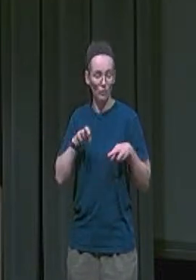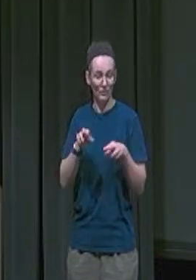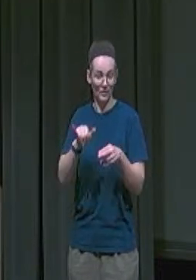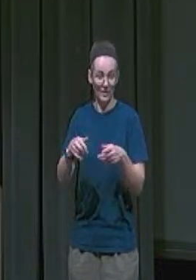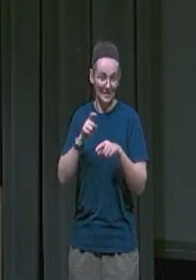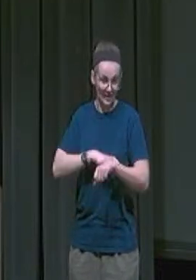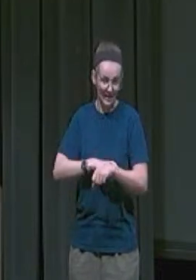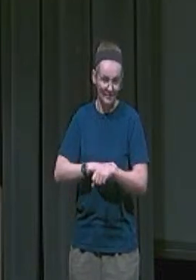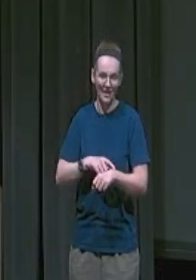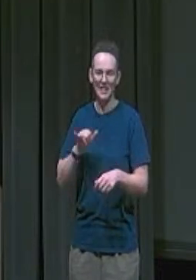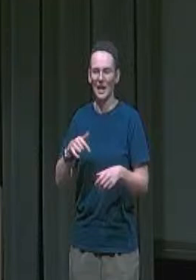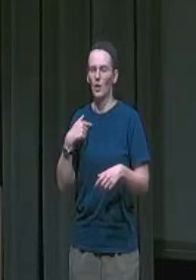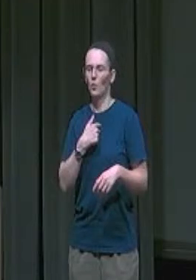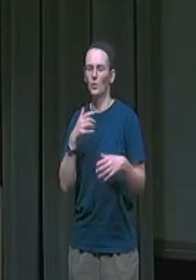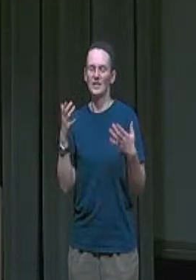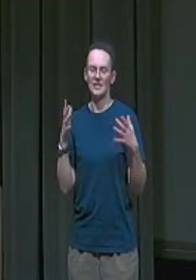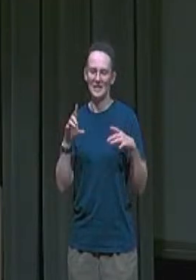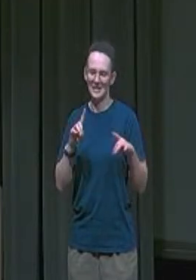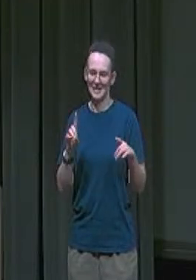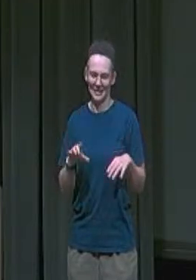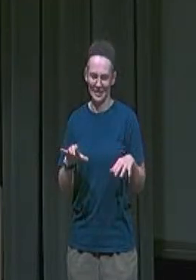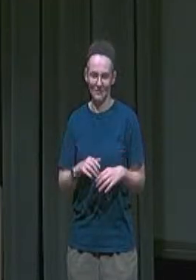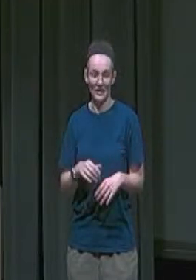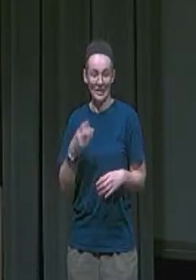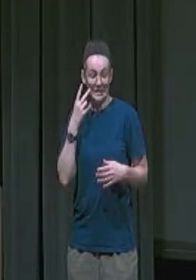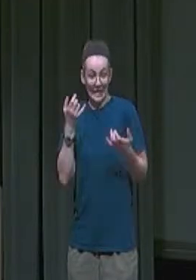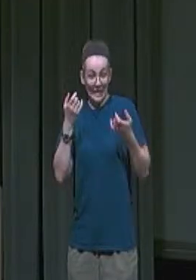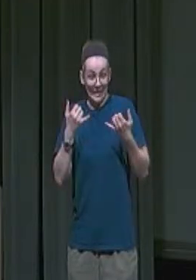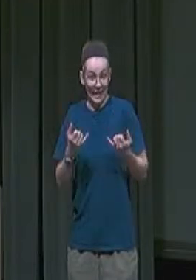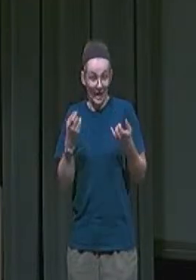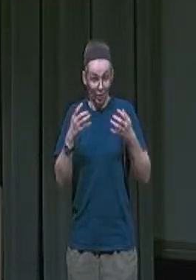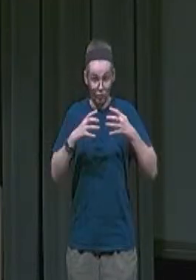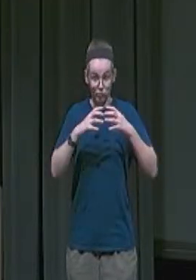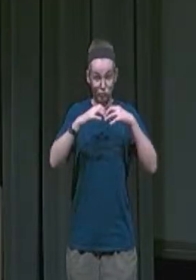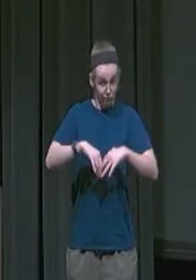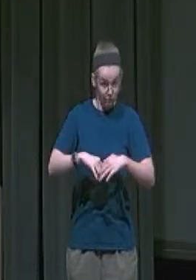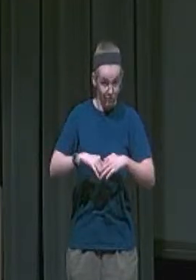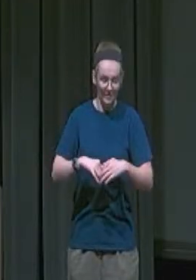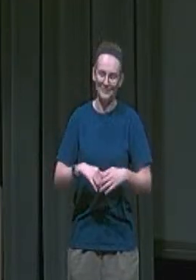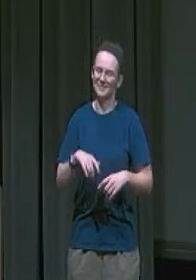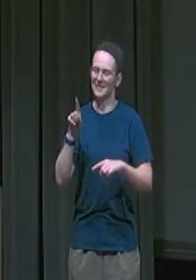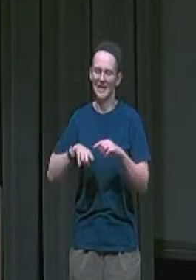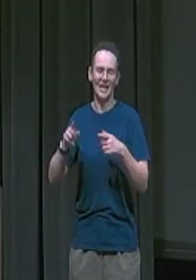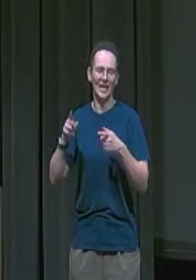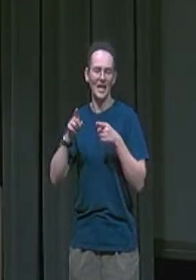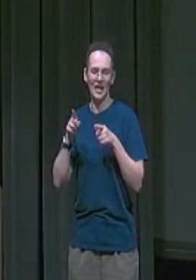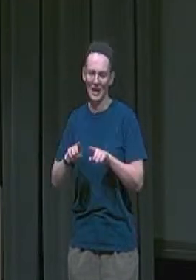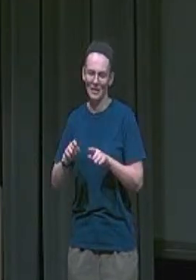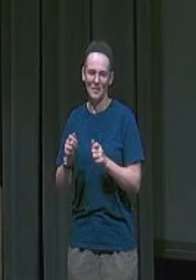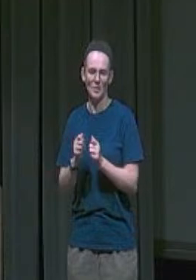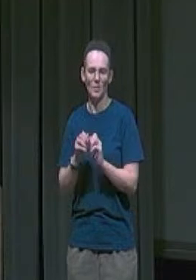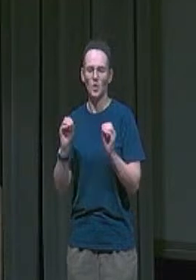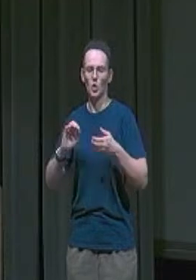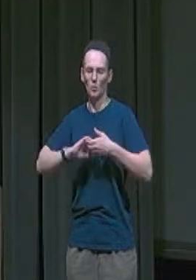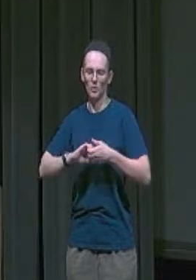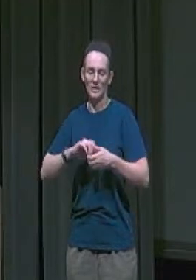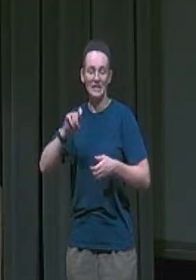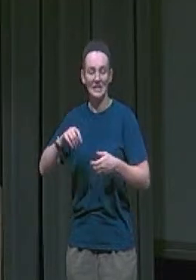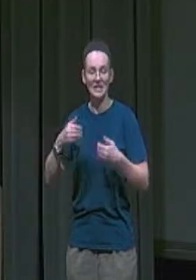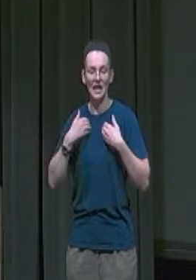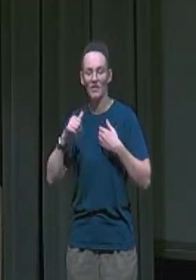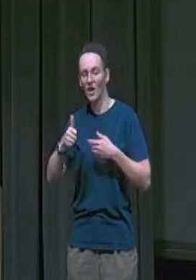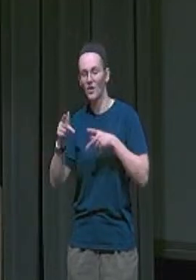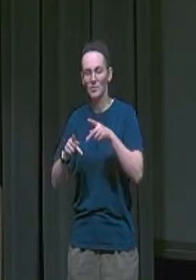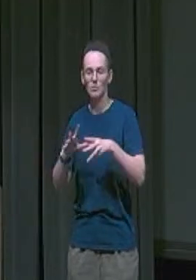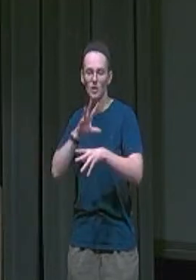did. To see this now come down, and these things don't happen without partnerships because you have to be able to bring other people to the table. There's a